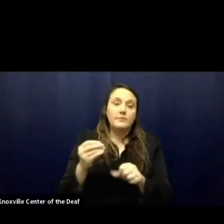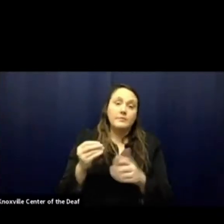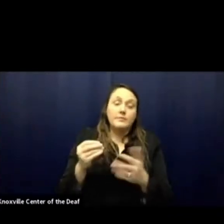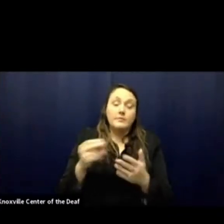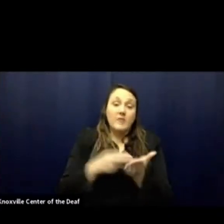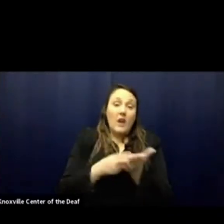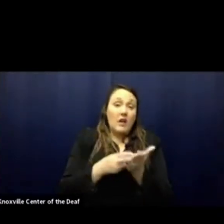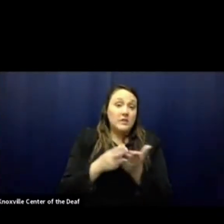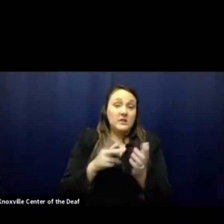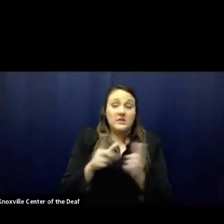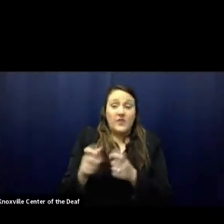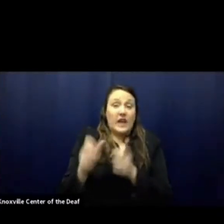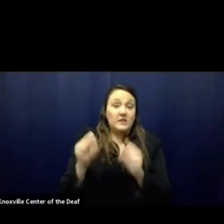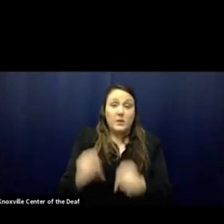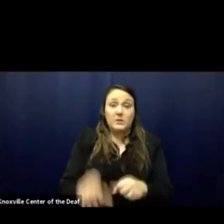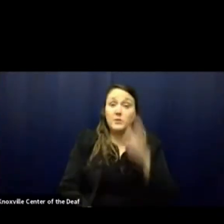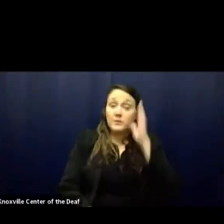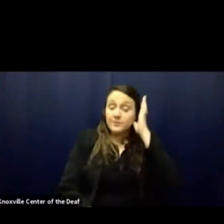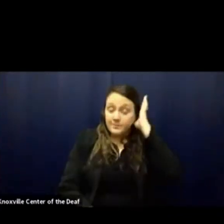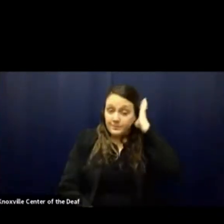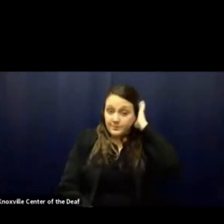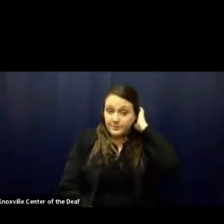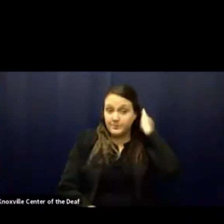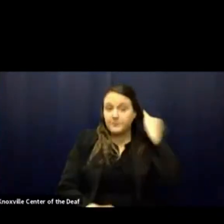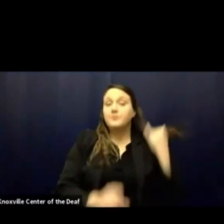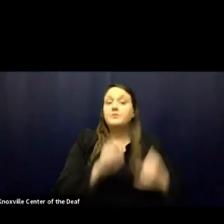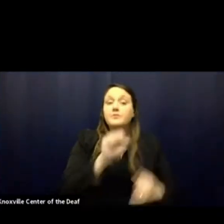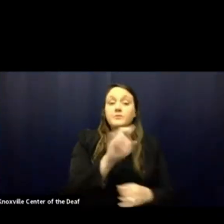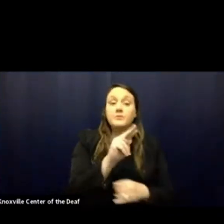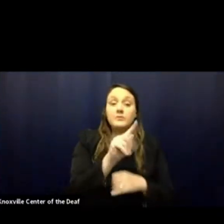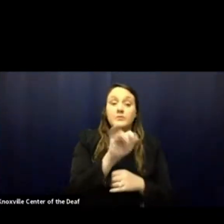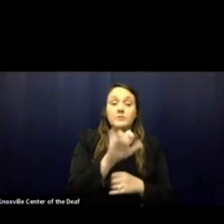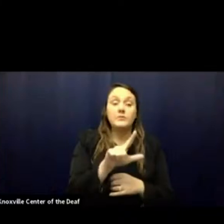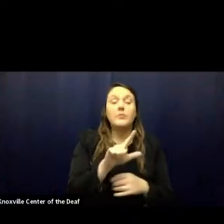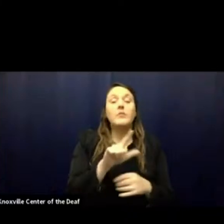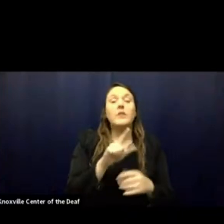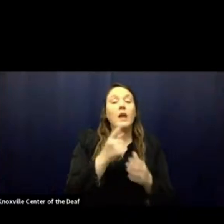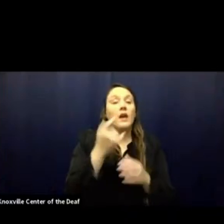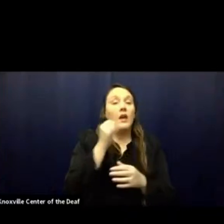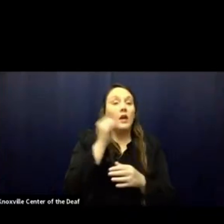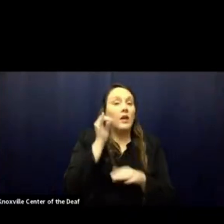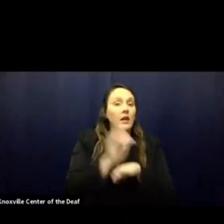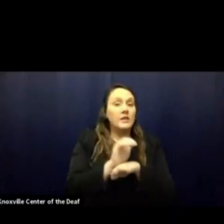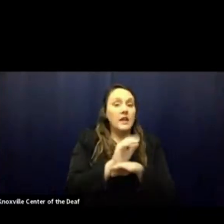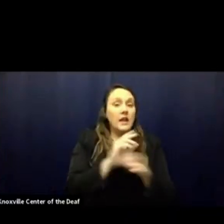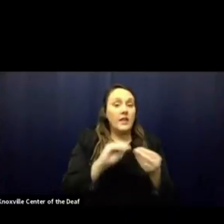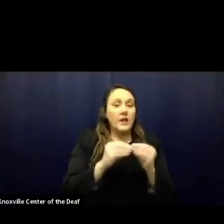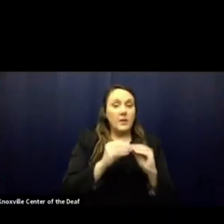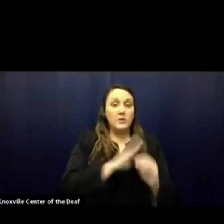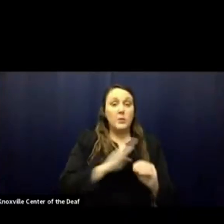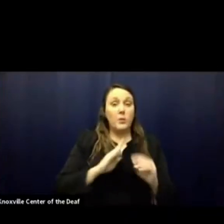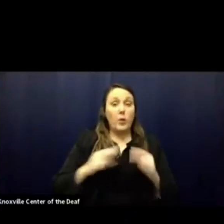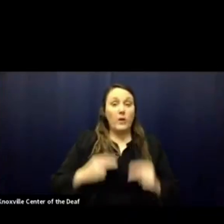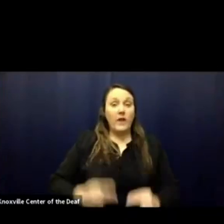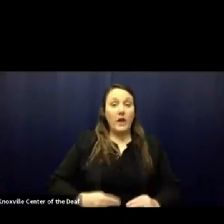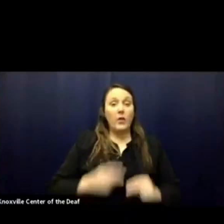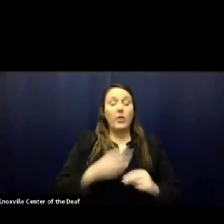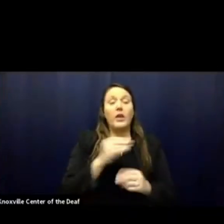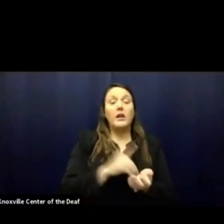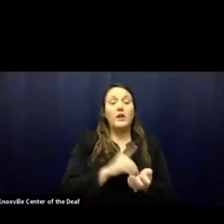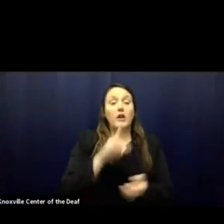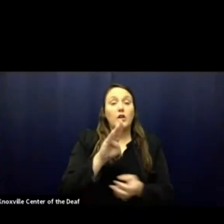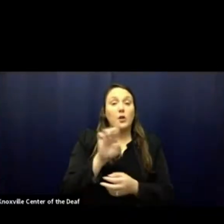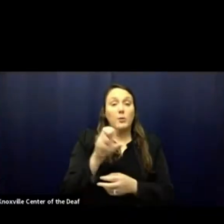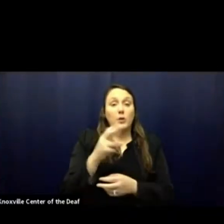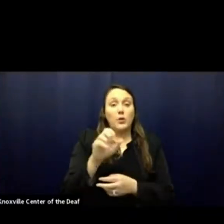honestly, as quickly as possible. From Vincent with the Sentinel, last night members of the Board of Health and Dr. Buchanan said that they thought that public